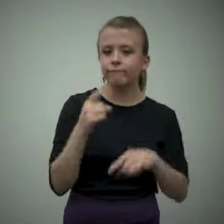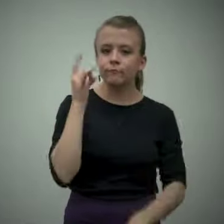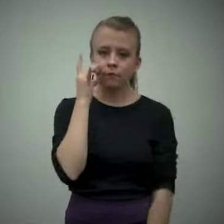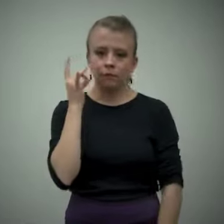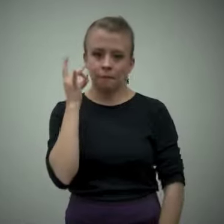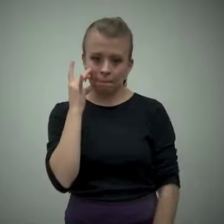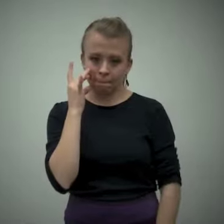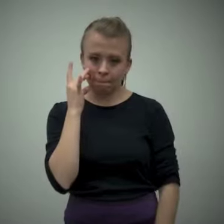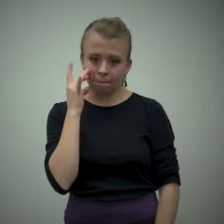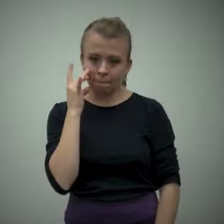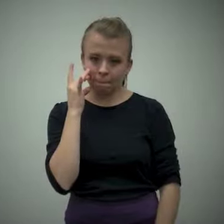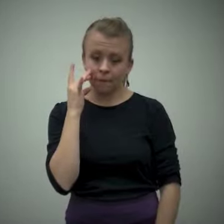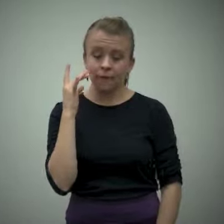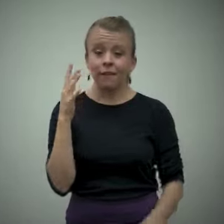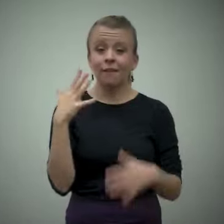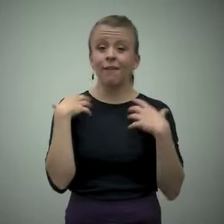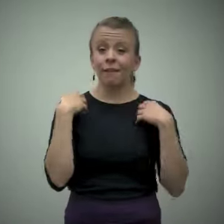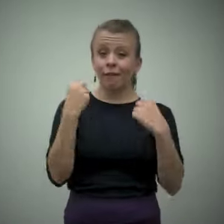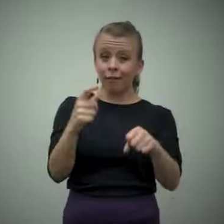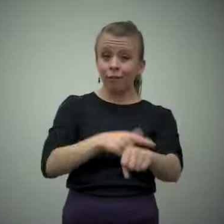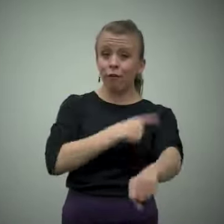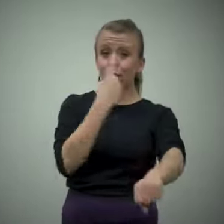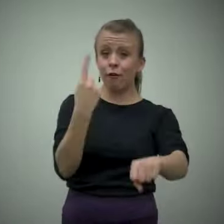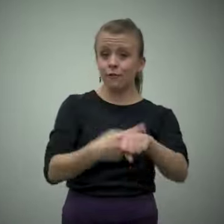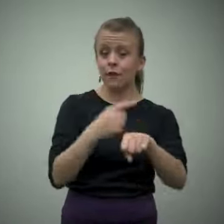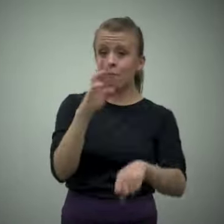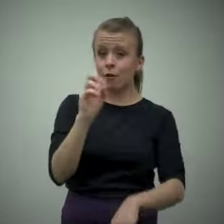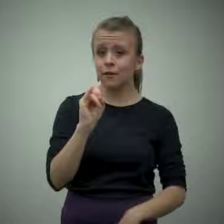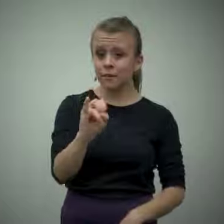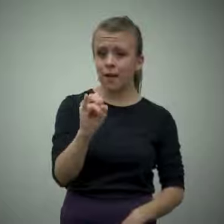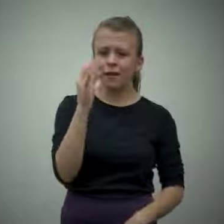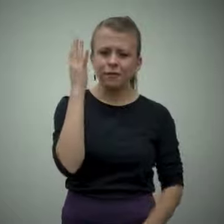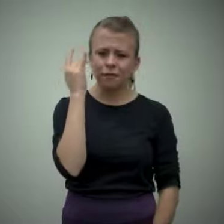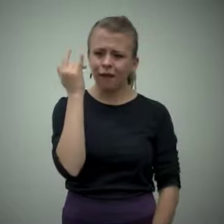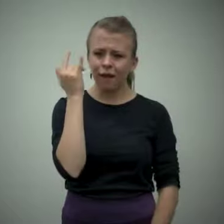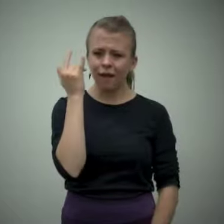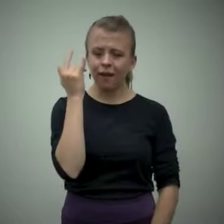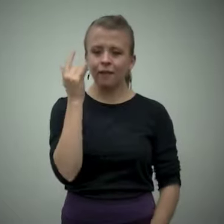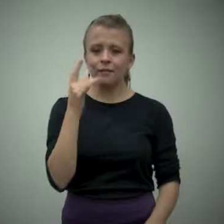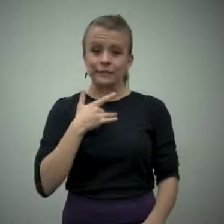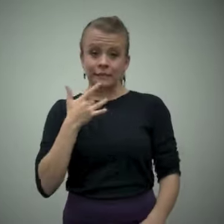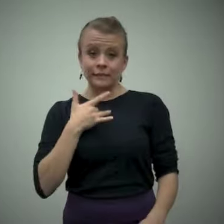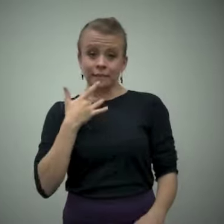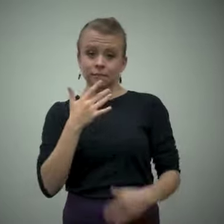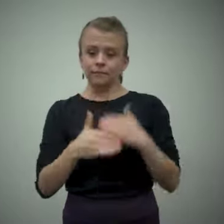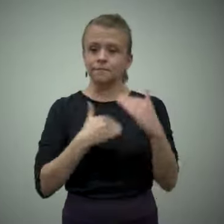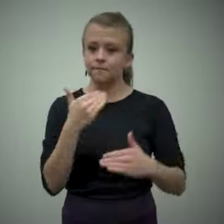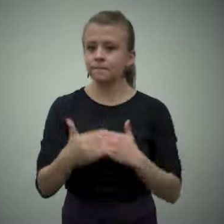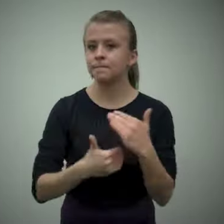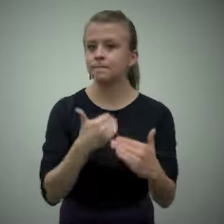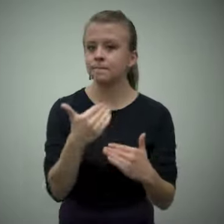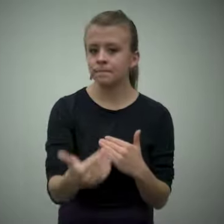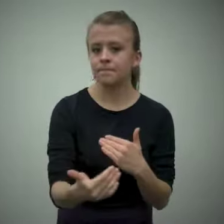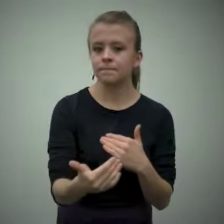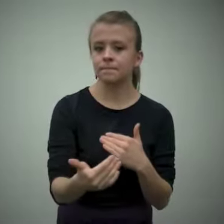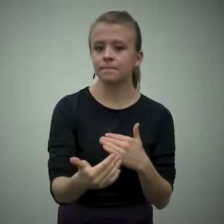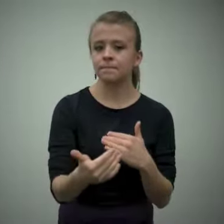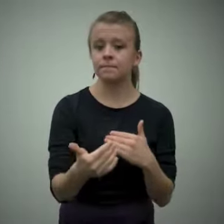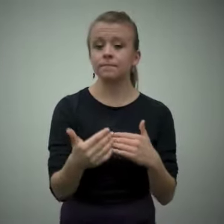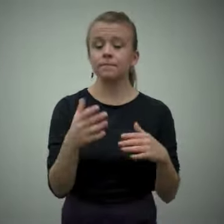are cumulative in nature, they often have a lengthy heal time. An effective treatment